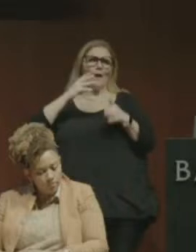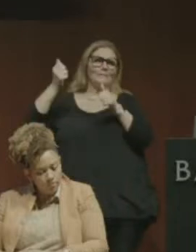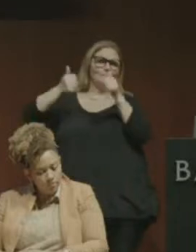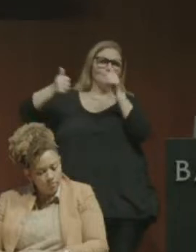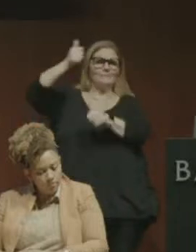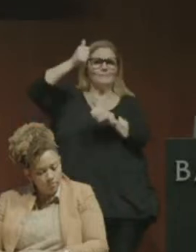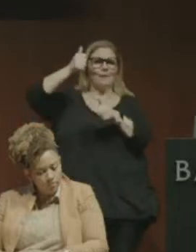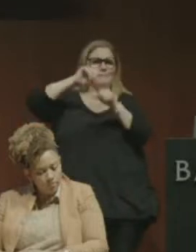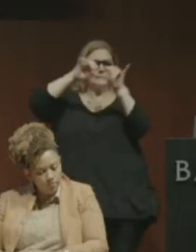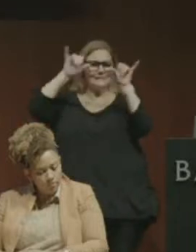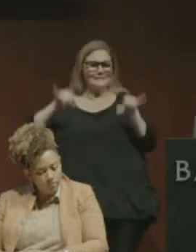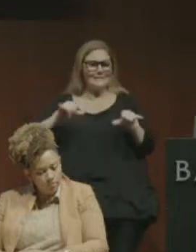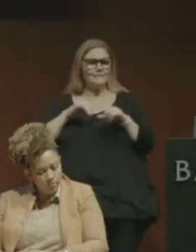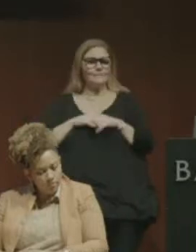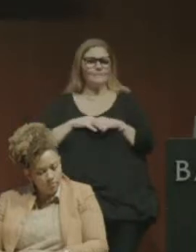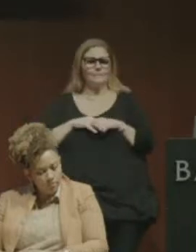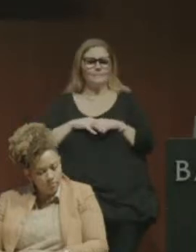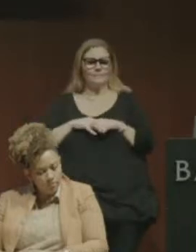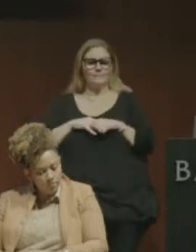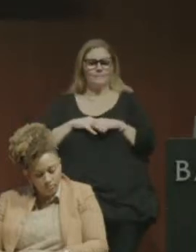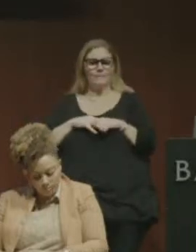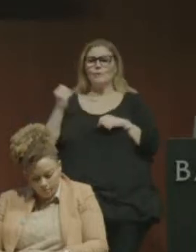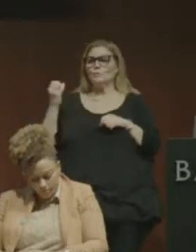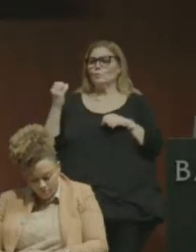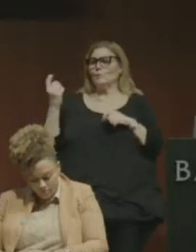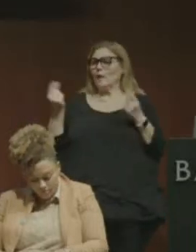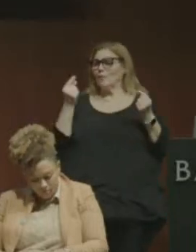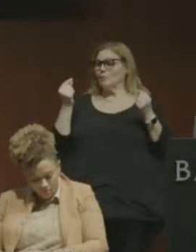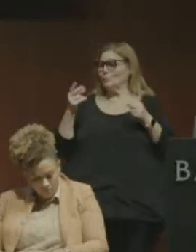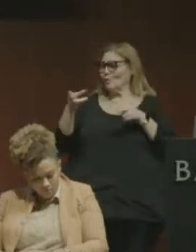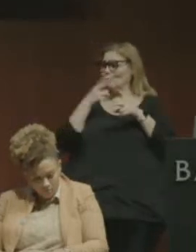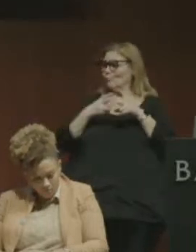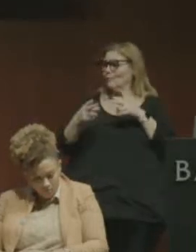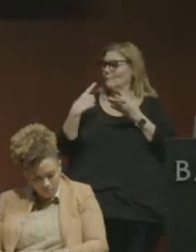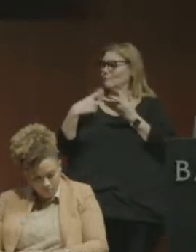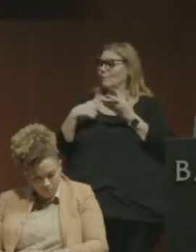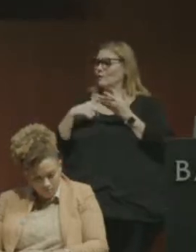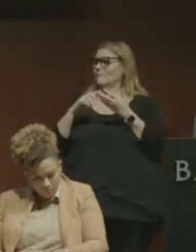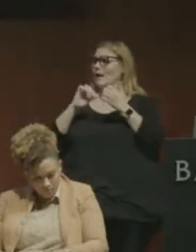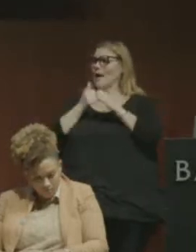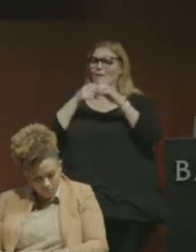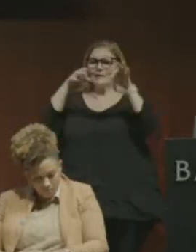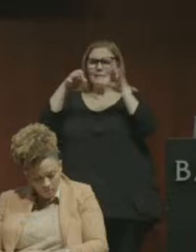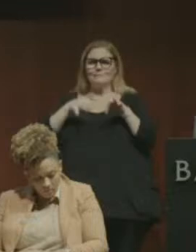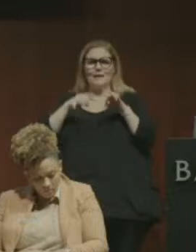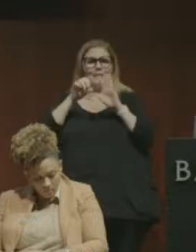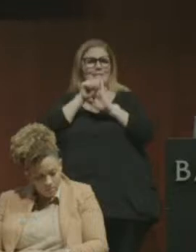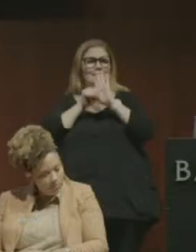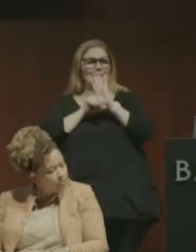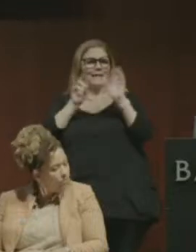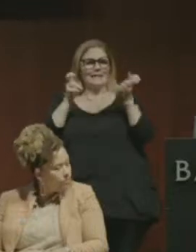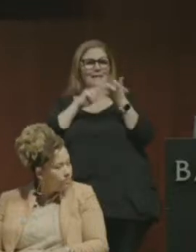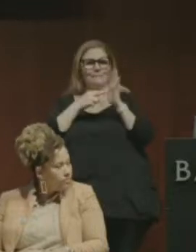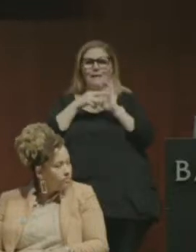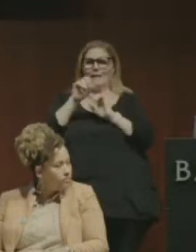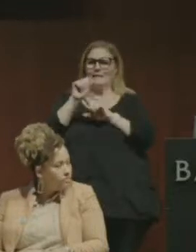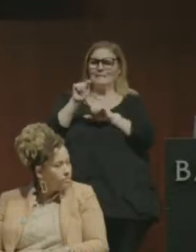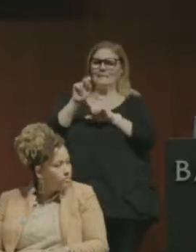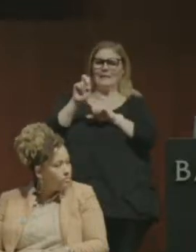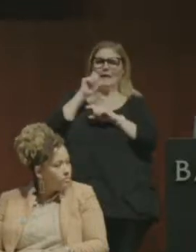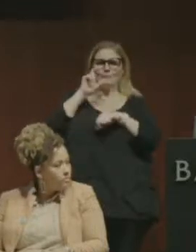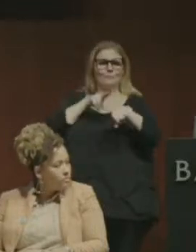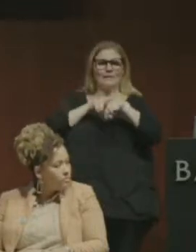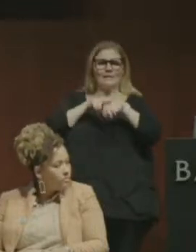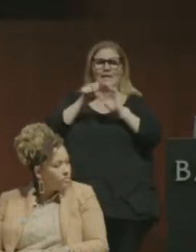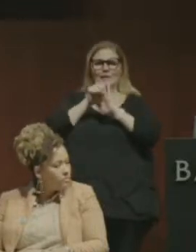relations system. So what I'll do is speak briefly about how I articulate the state, and I'm not talking about the nation state, and